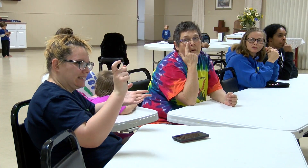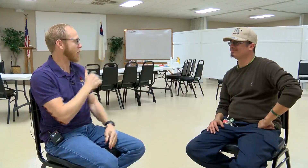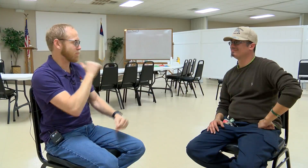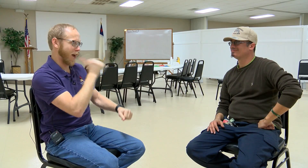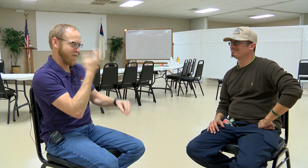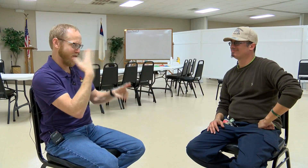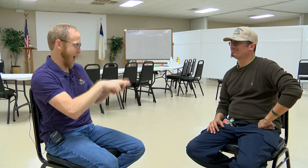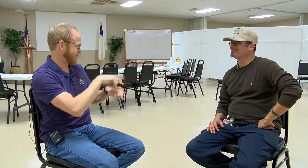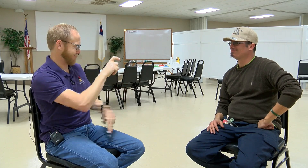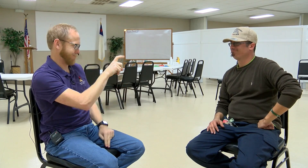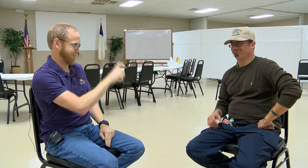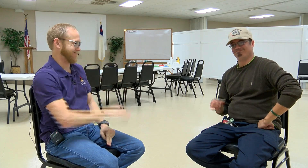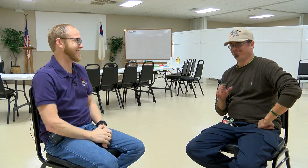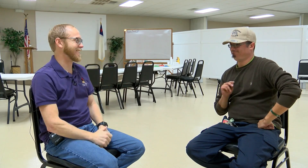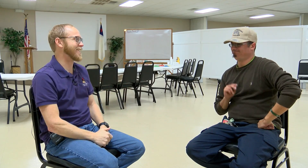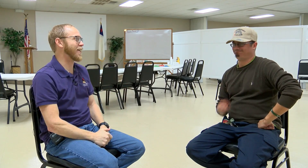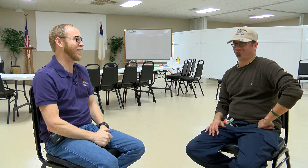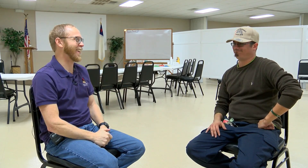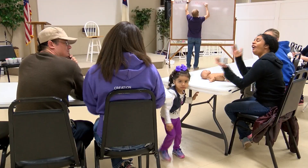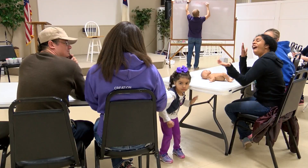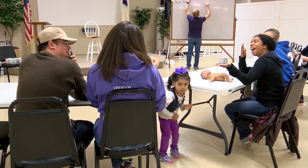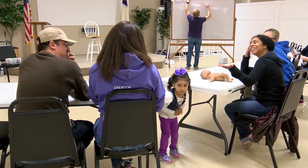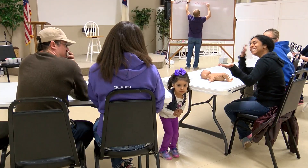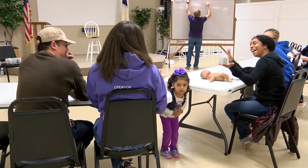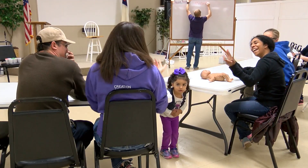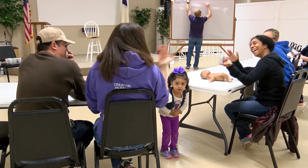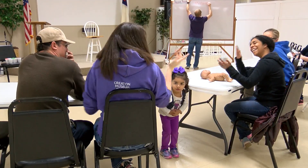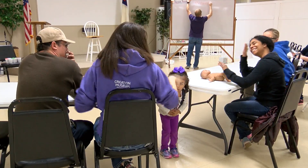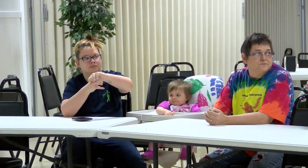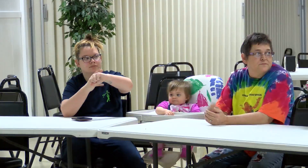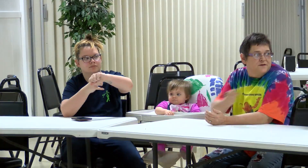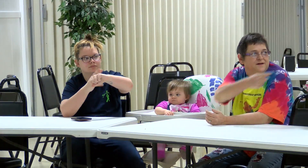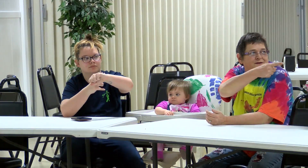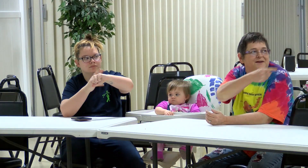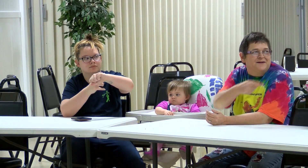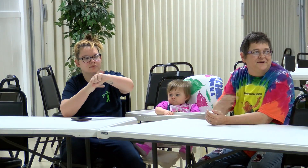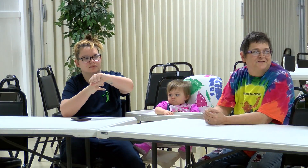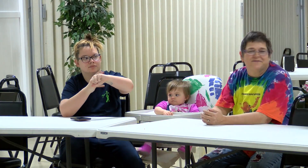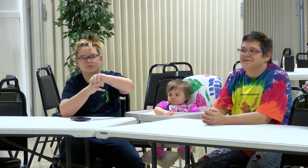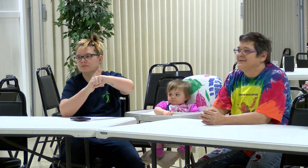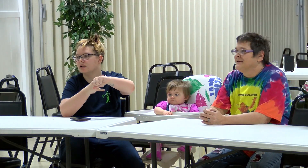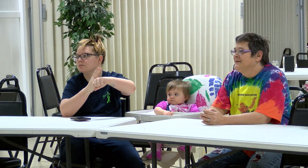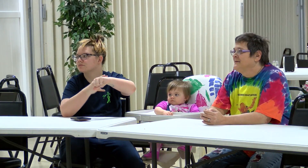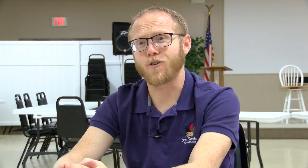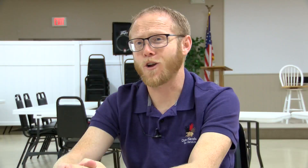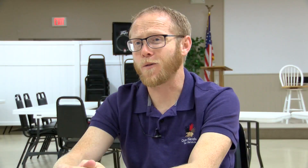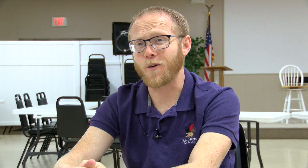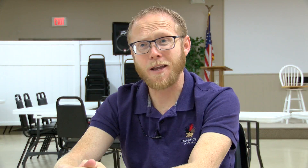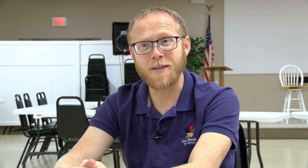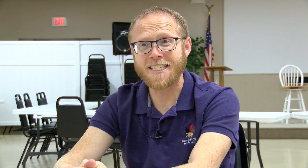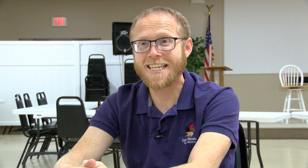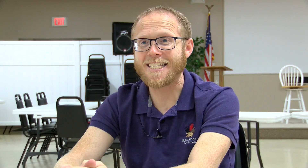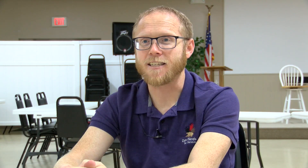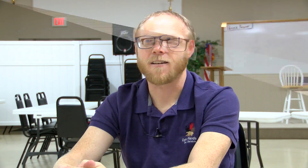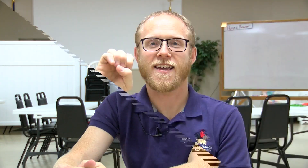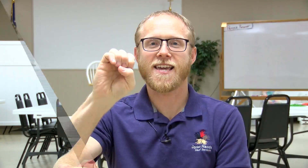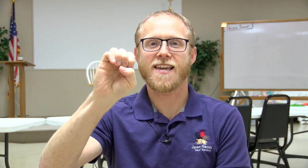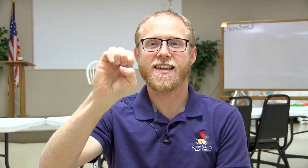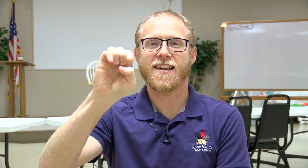They examine your facial expressions and body language. And if you don't know how to say something, if you start with your ABC, at the end of the day,